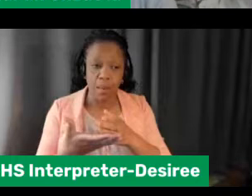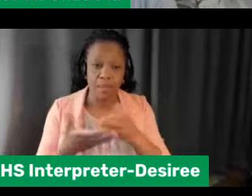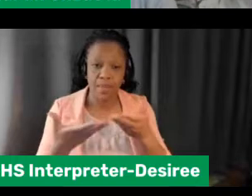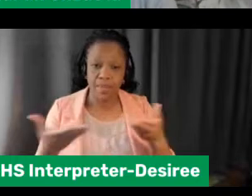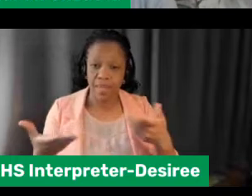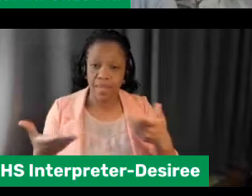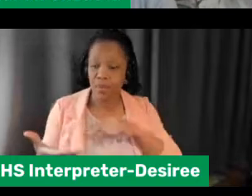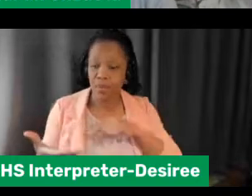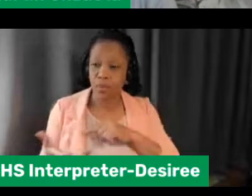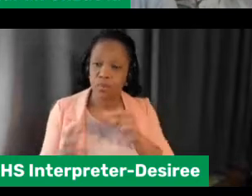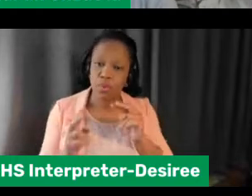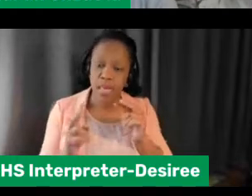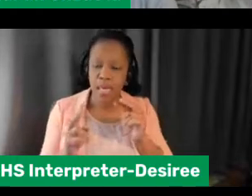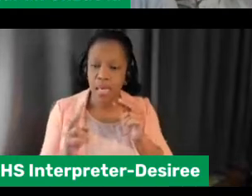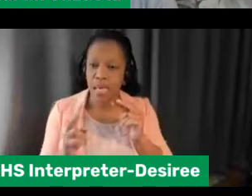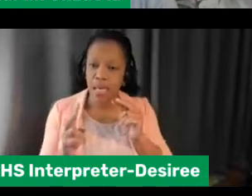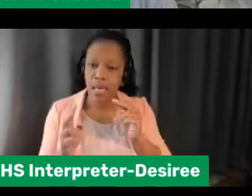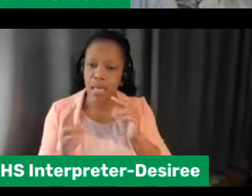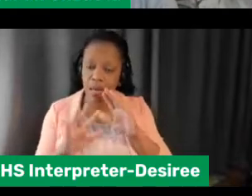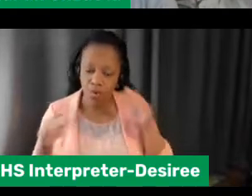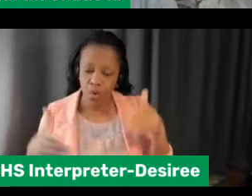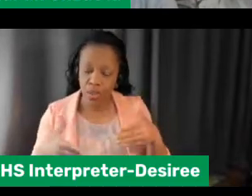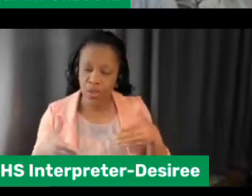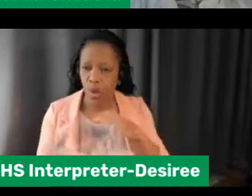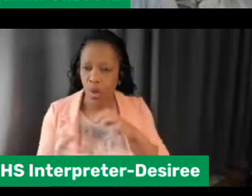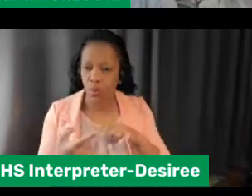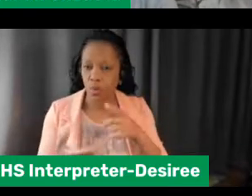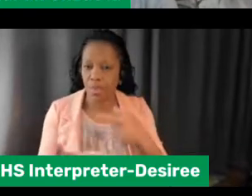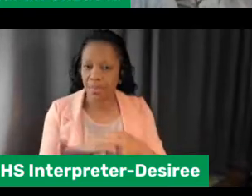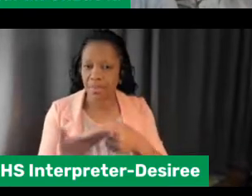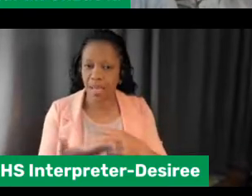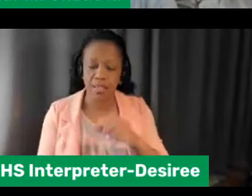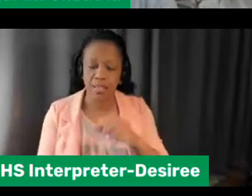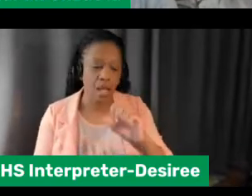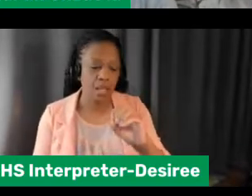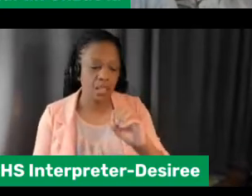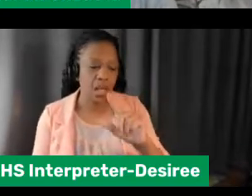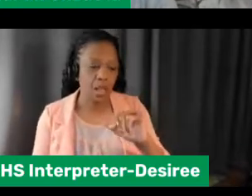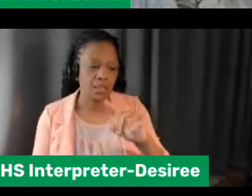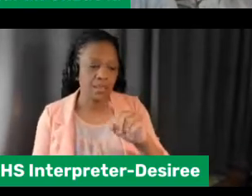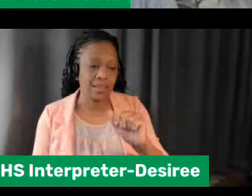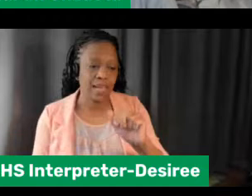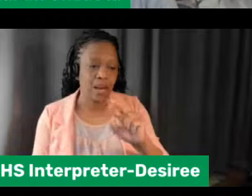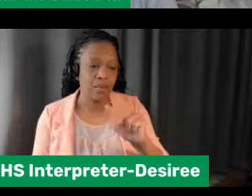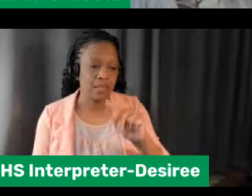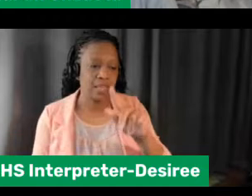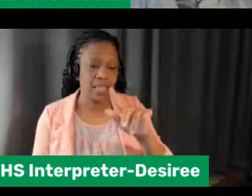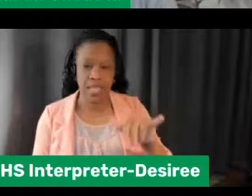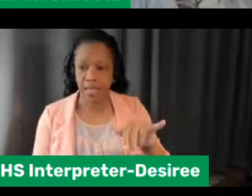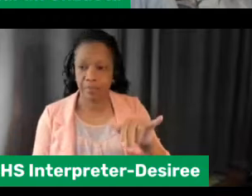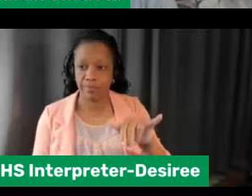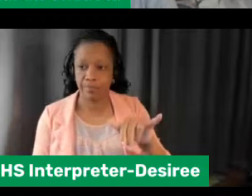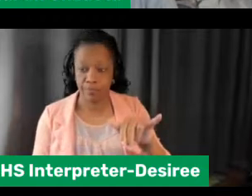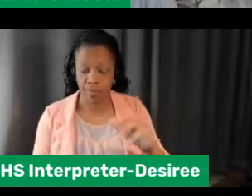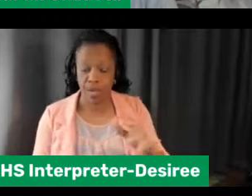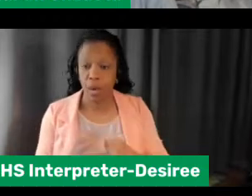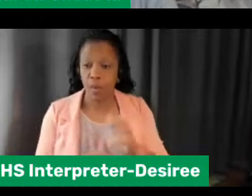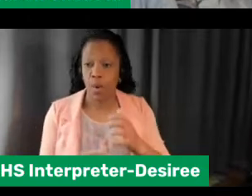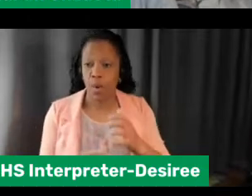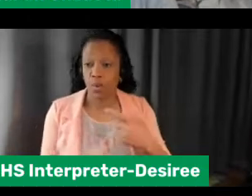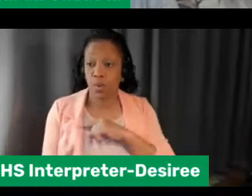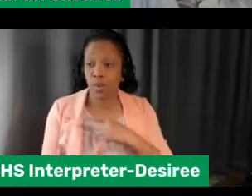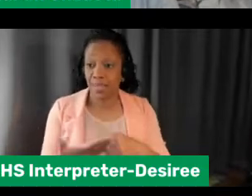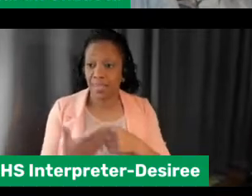about solidarity economy. Most of what we'll be talking about today is alternative production. So us coming together